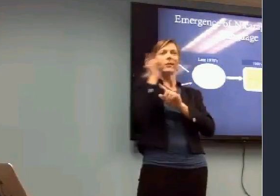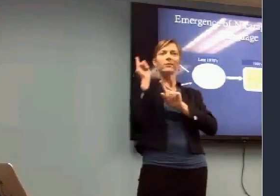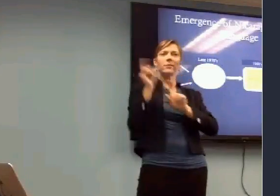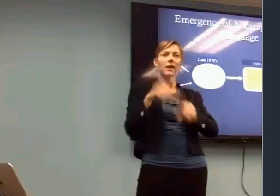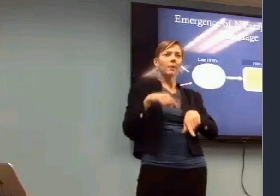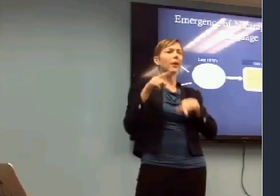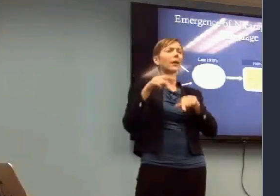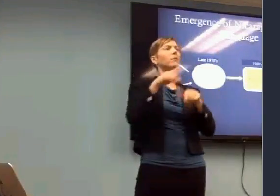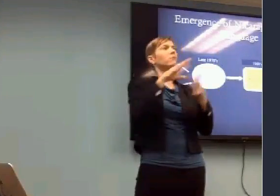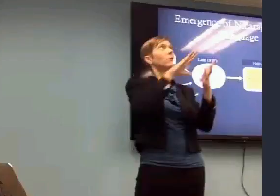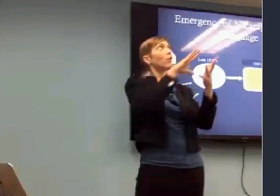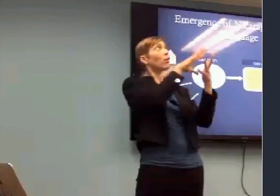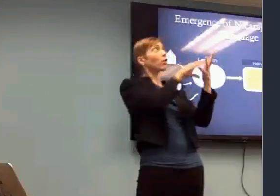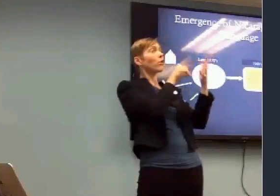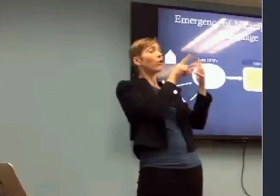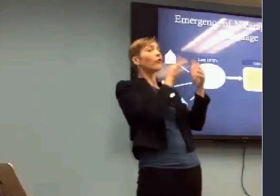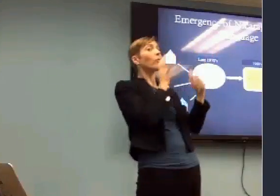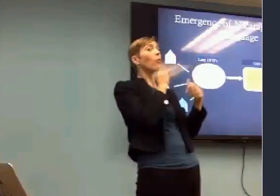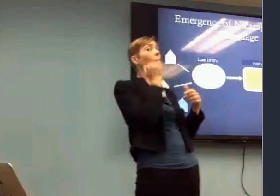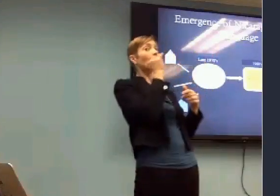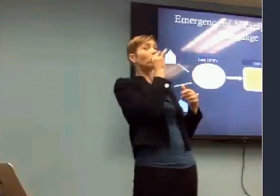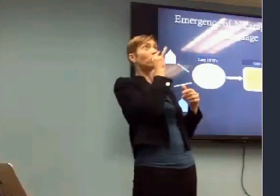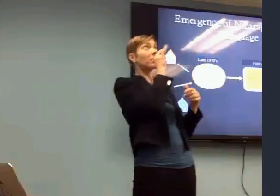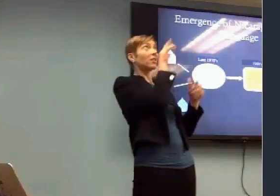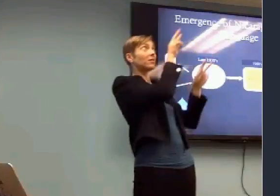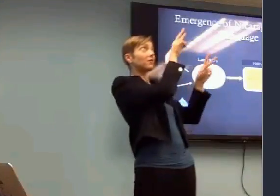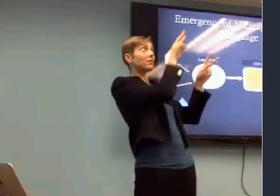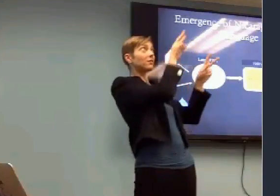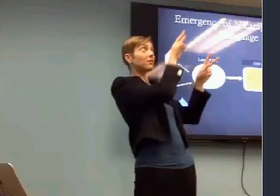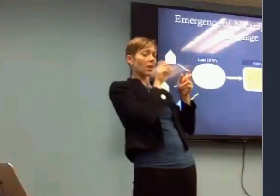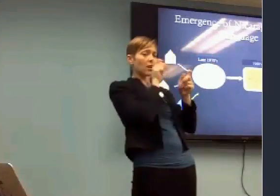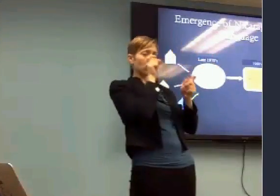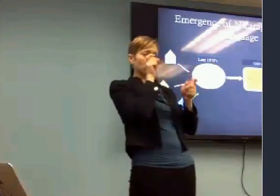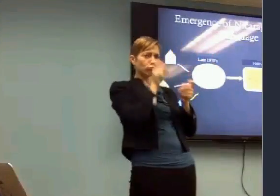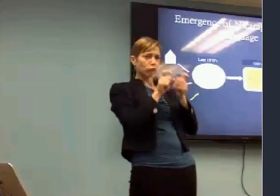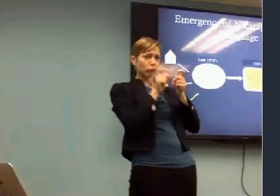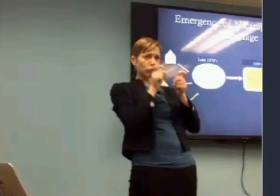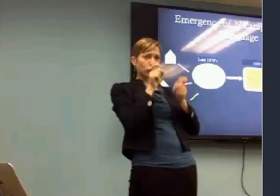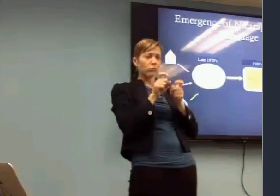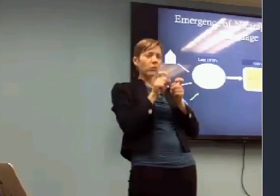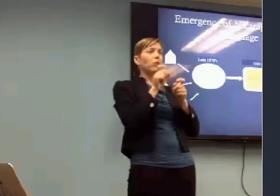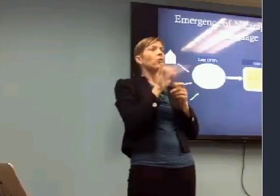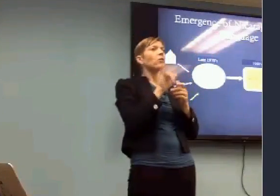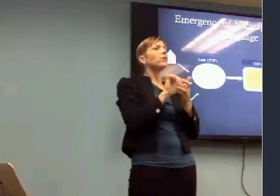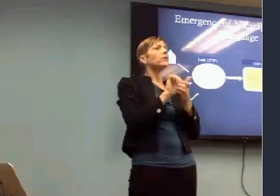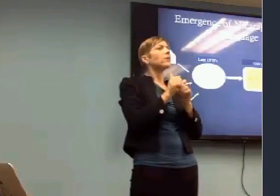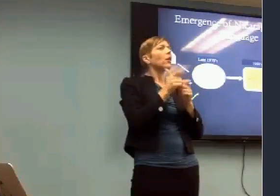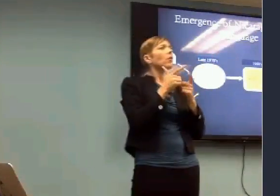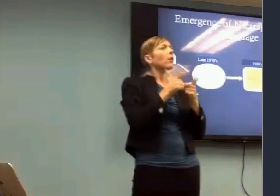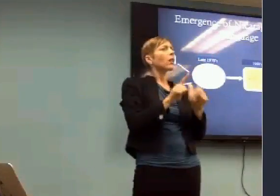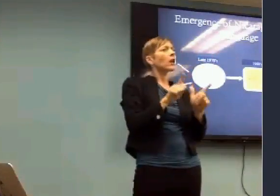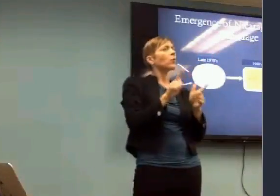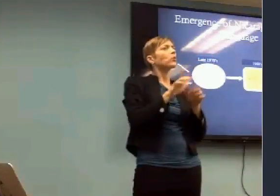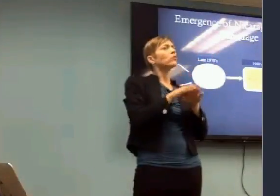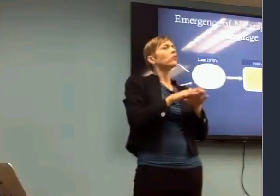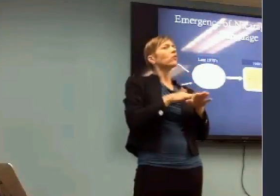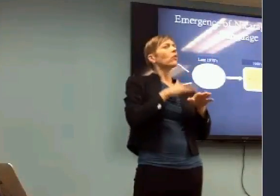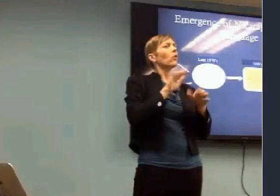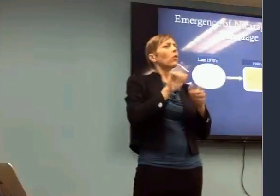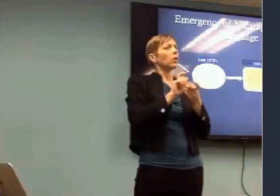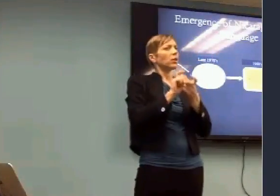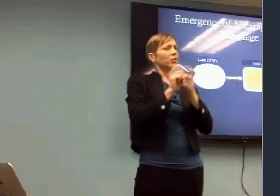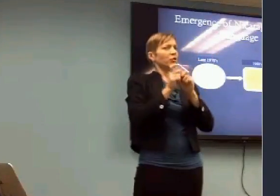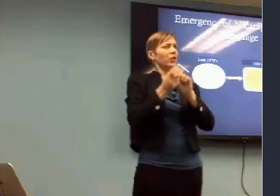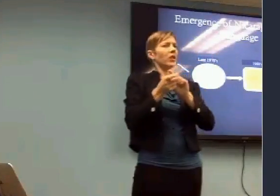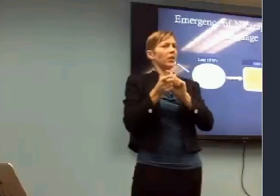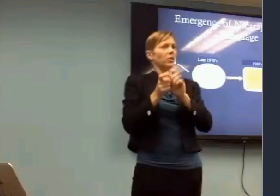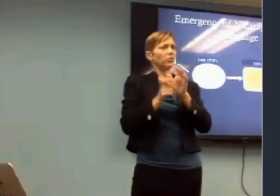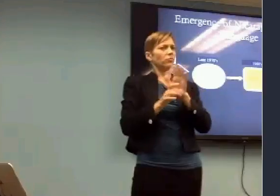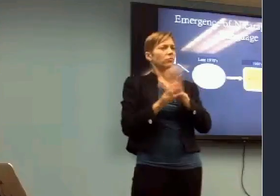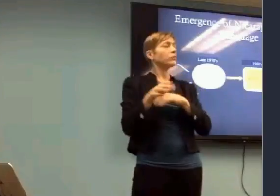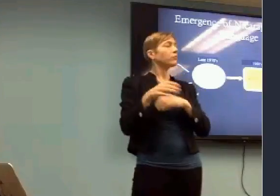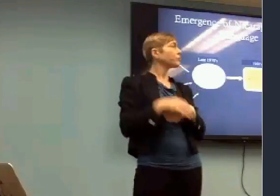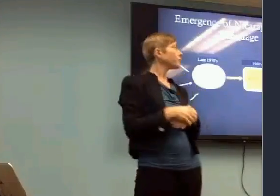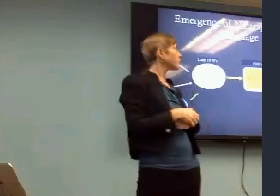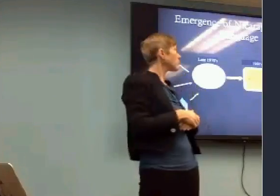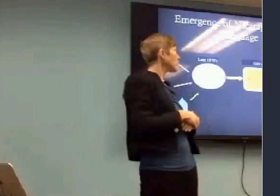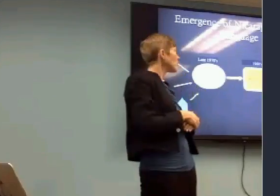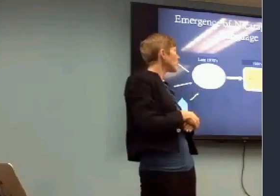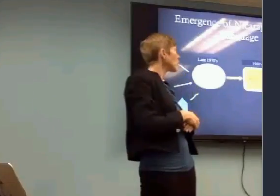every year, newer kids were enrolling into school, younger kids taking the language of the older kids, making modifications to it. And this is where we